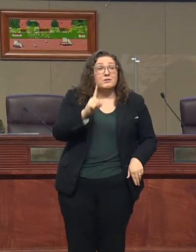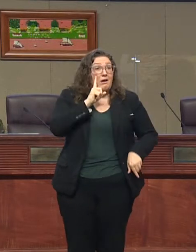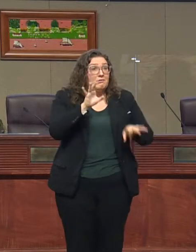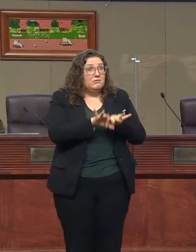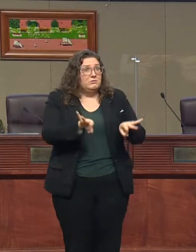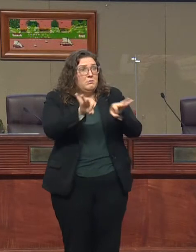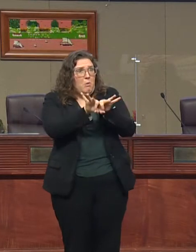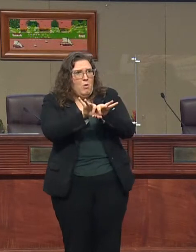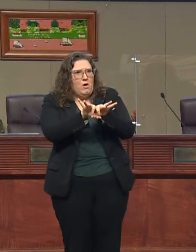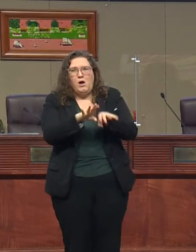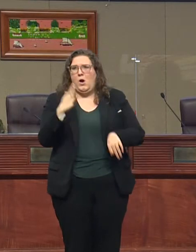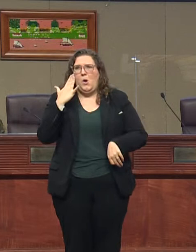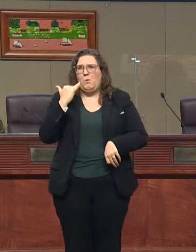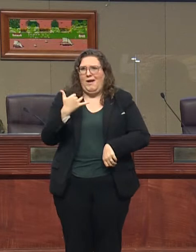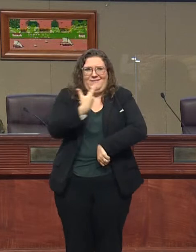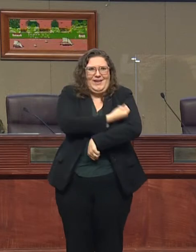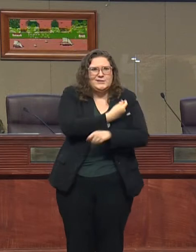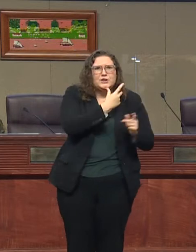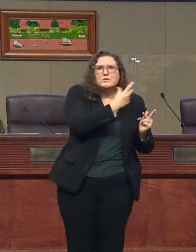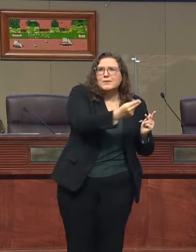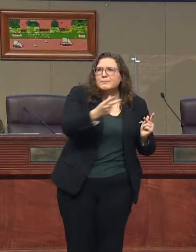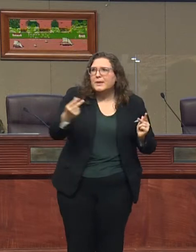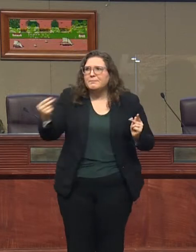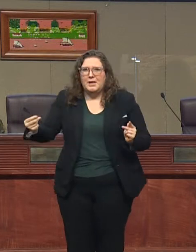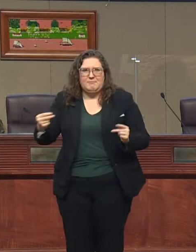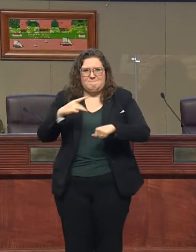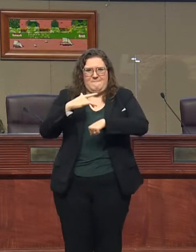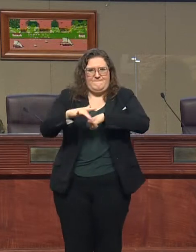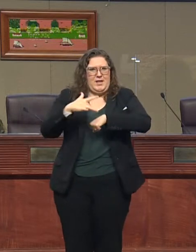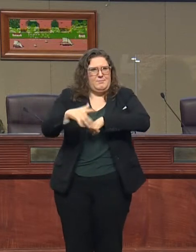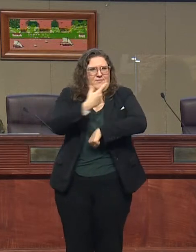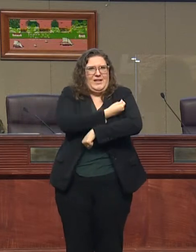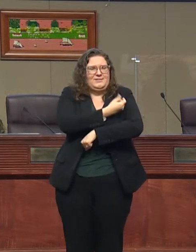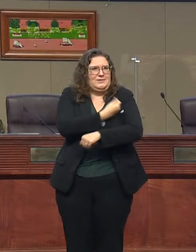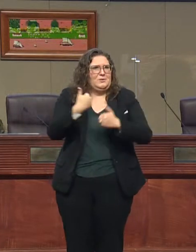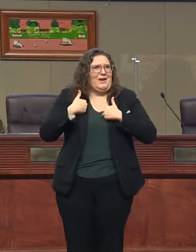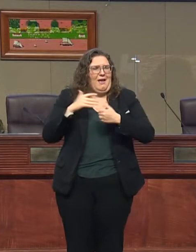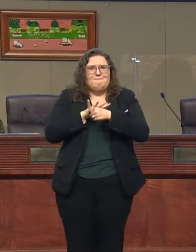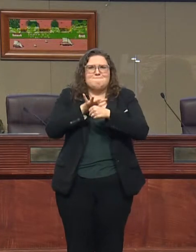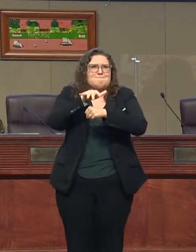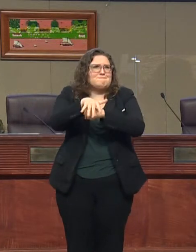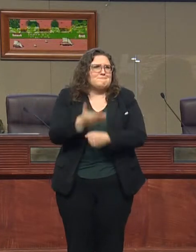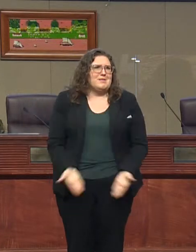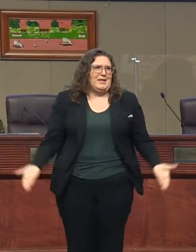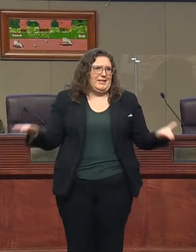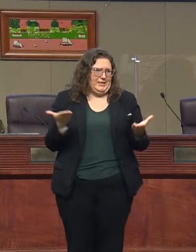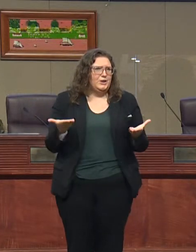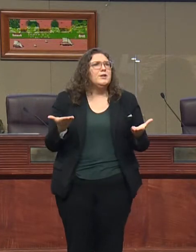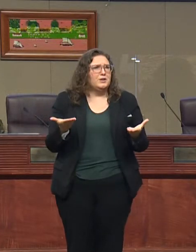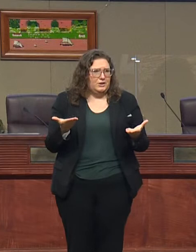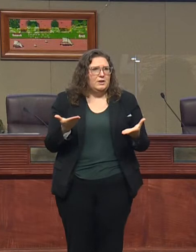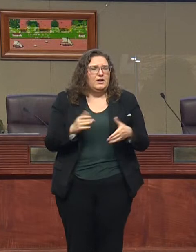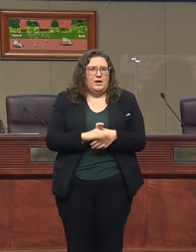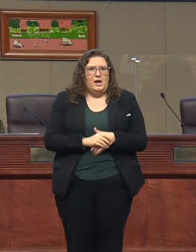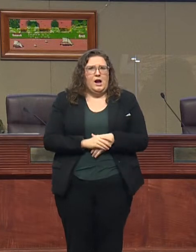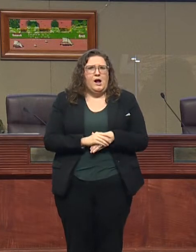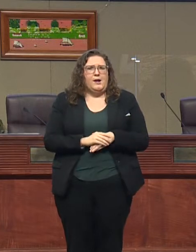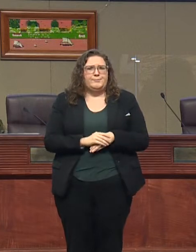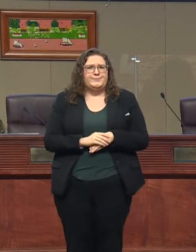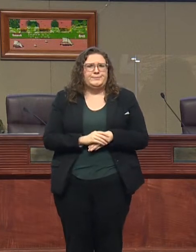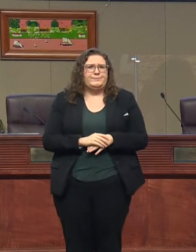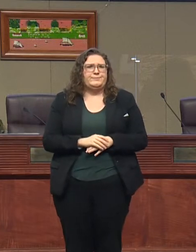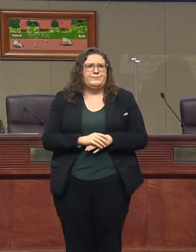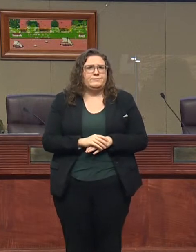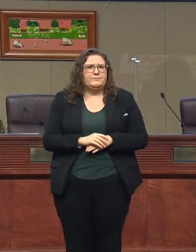up. The availability of vaccine within our community is ramping up significantly. And we will